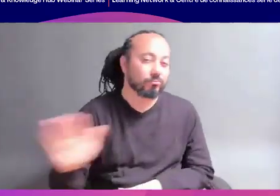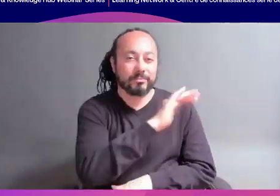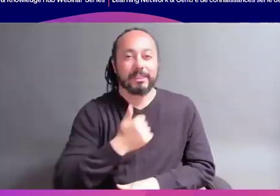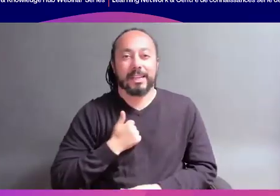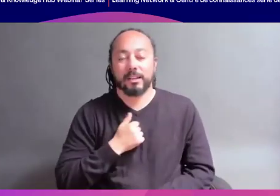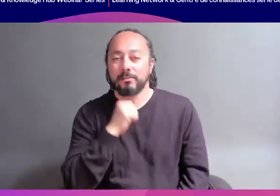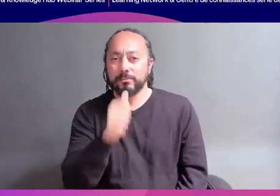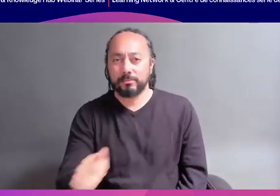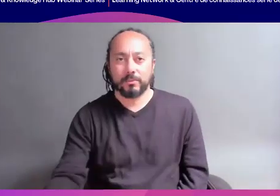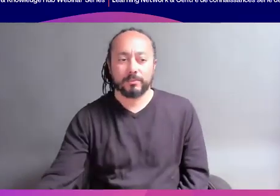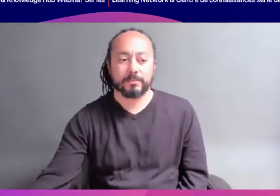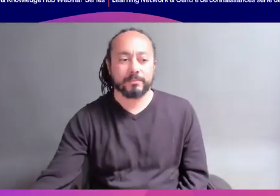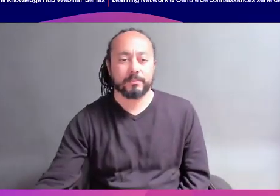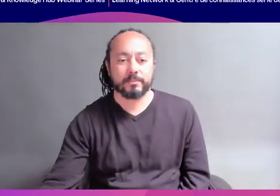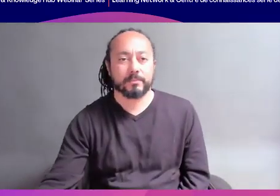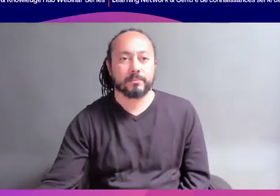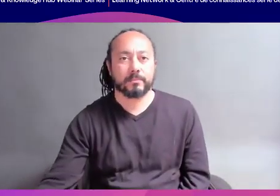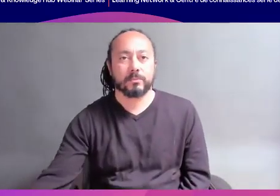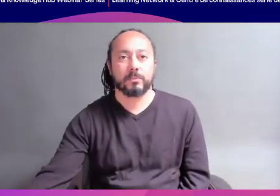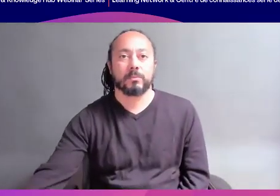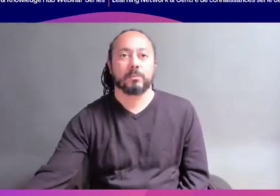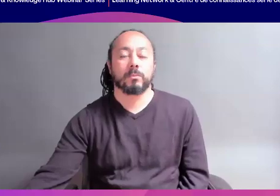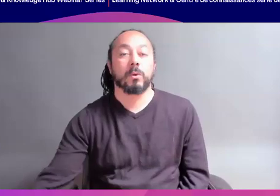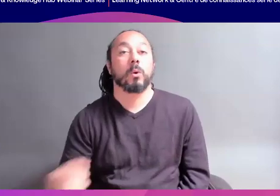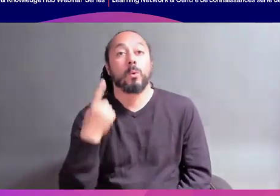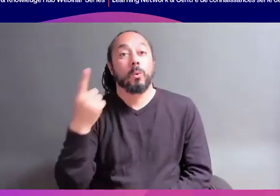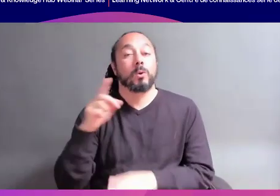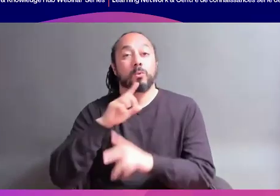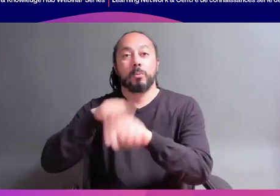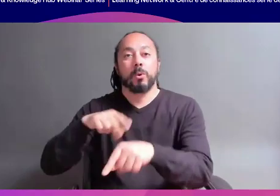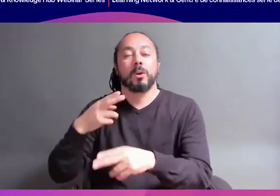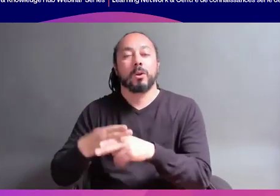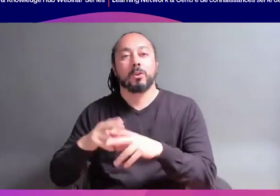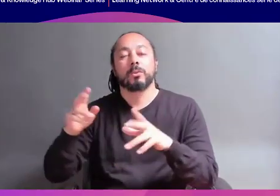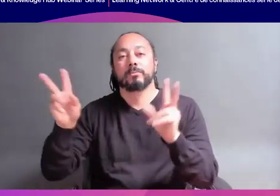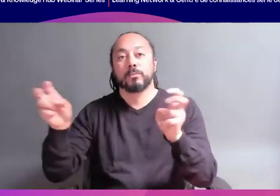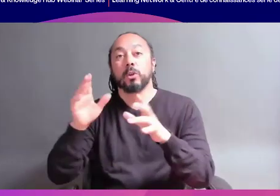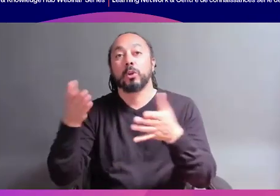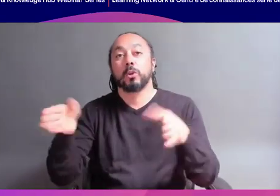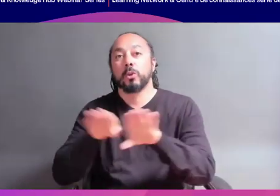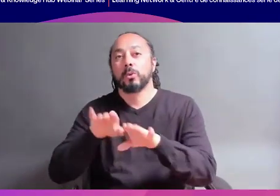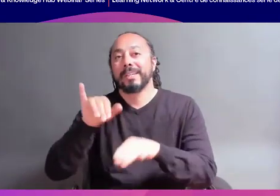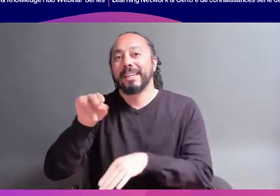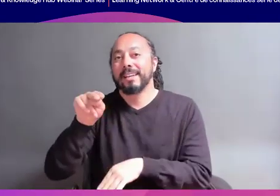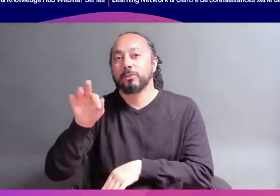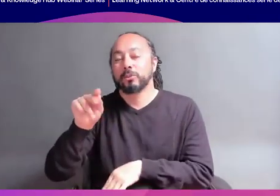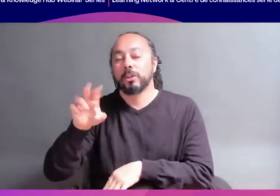point you to a report entitled Closing the Infrastructure Gap by 2030, a